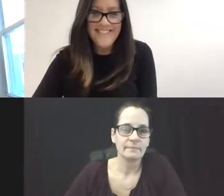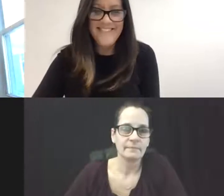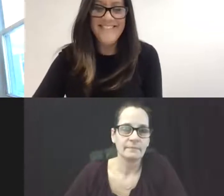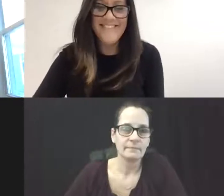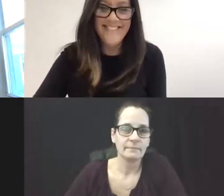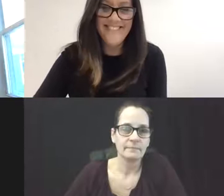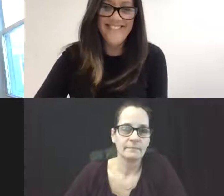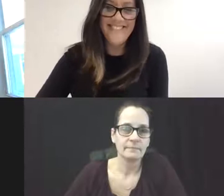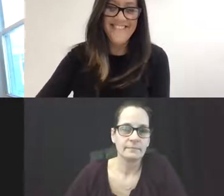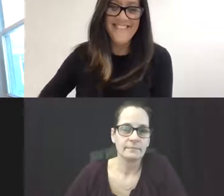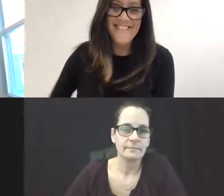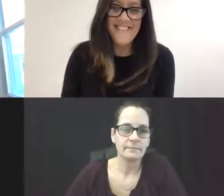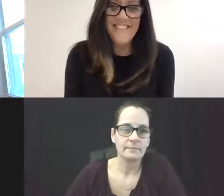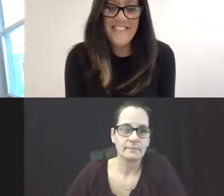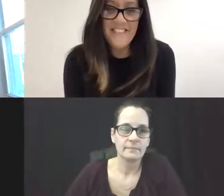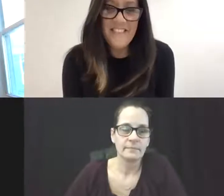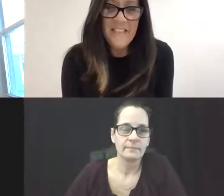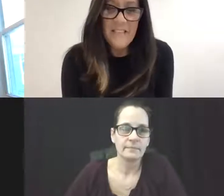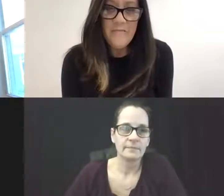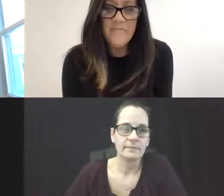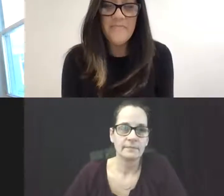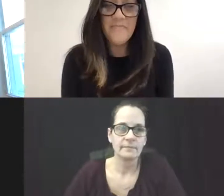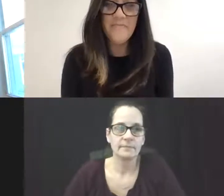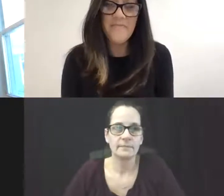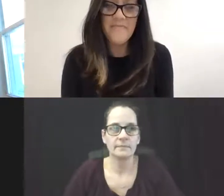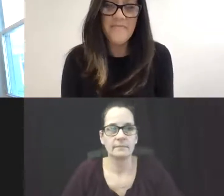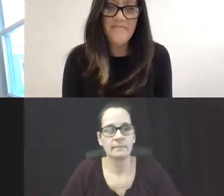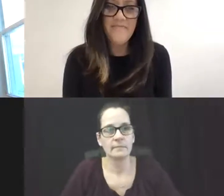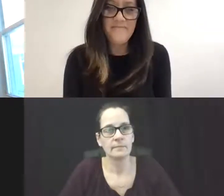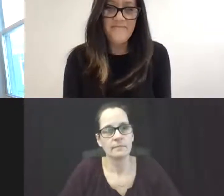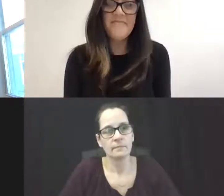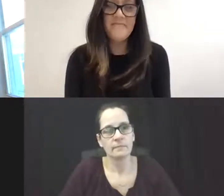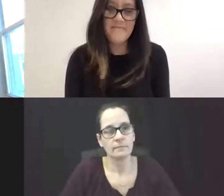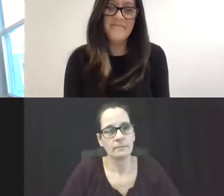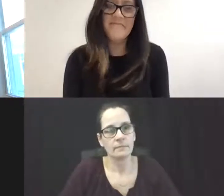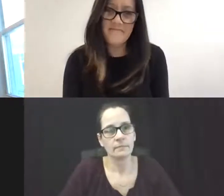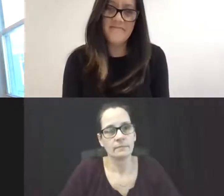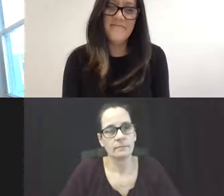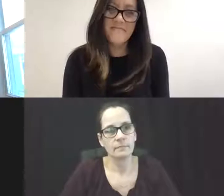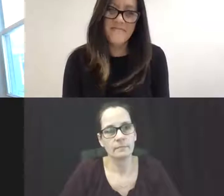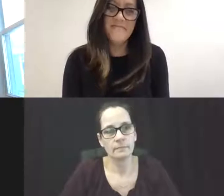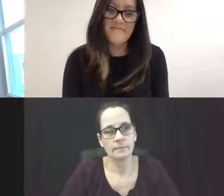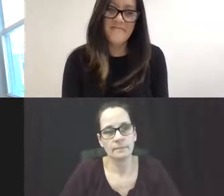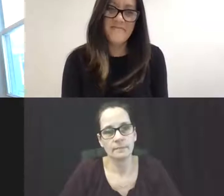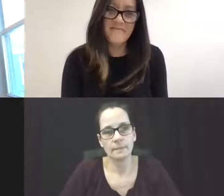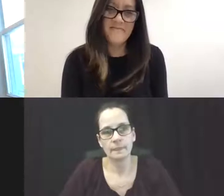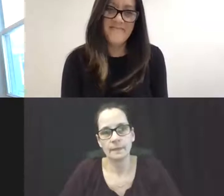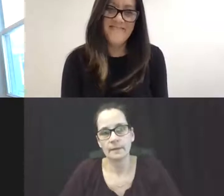I'm Bethany Lake. I am contract project coordinator for the commission. I've been here about 2 years and happy to